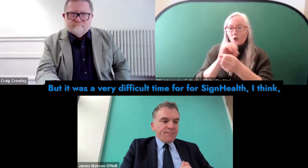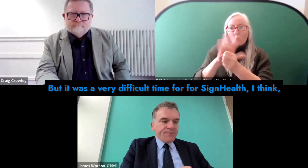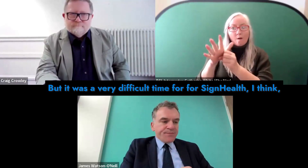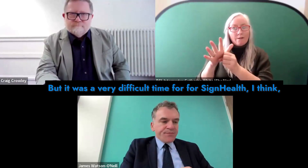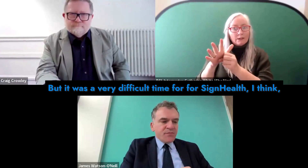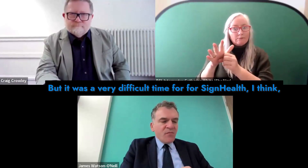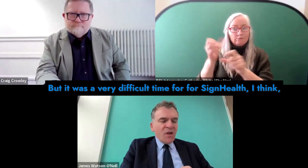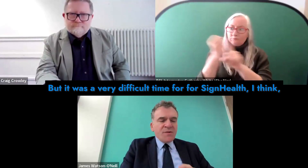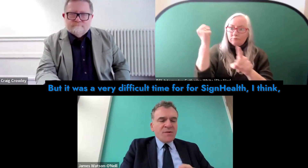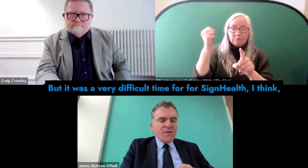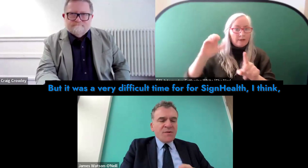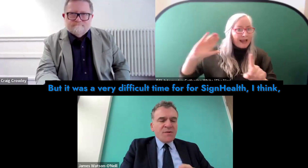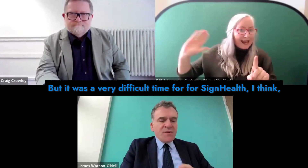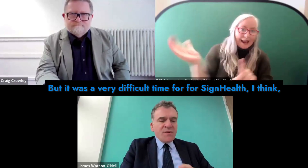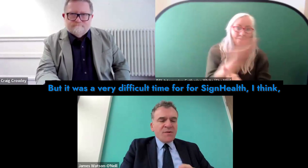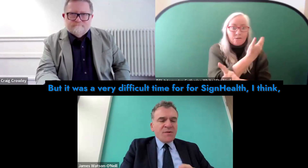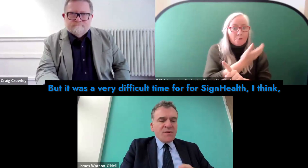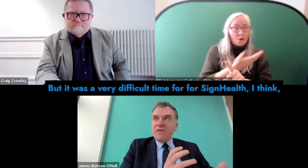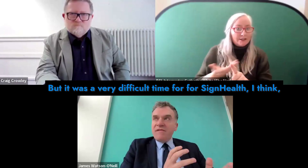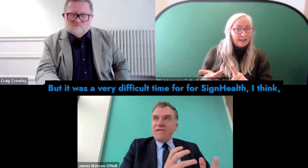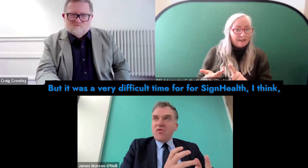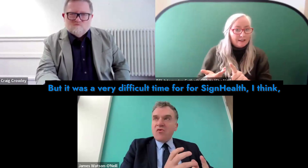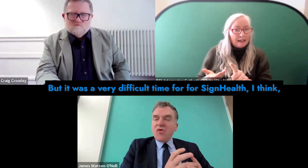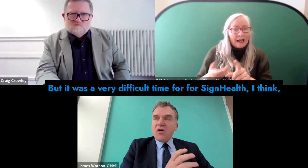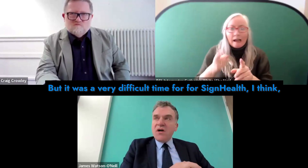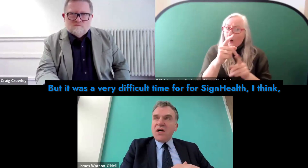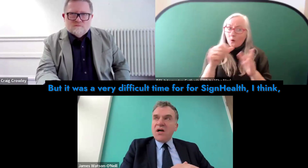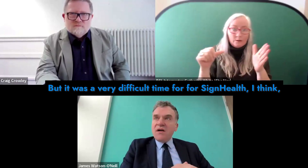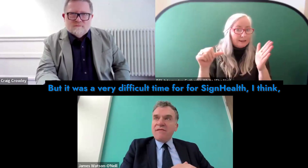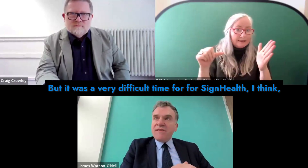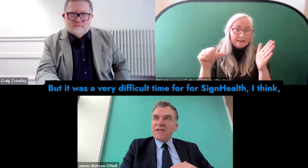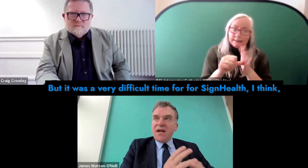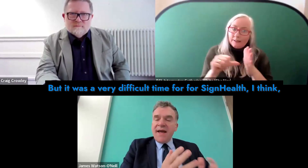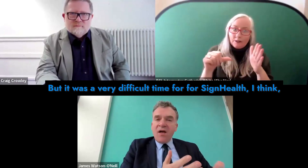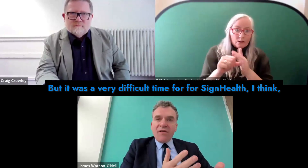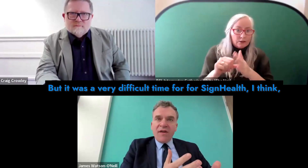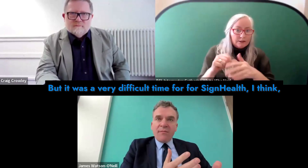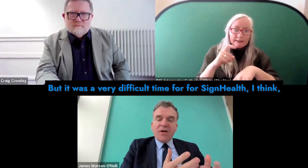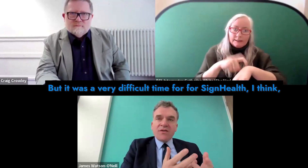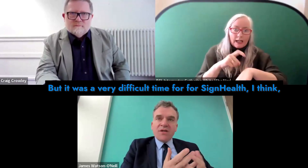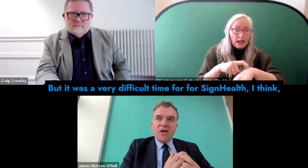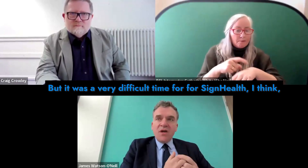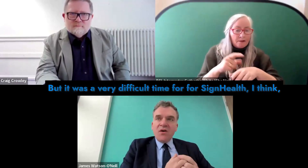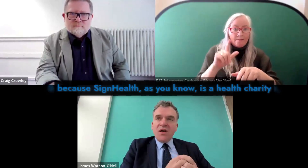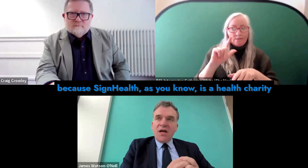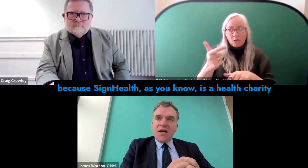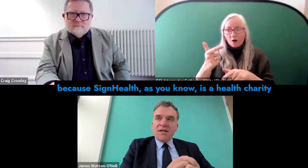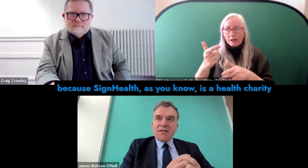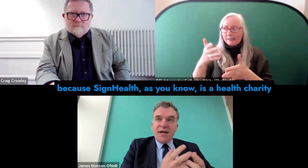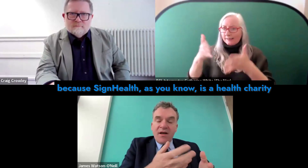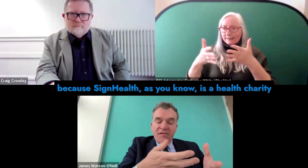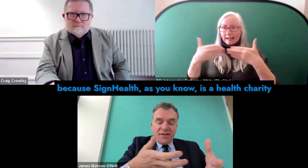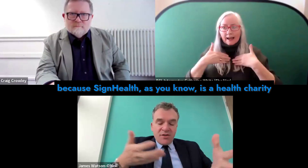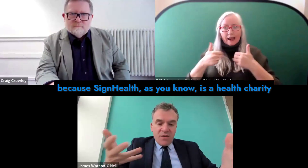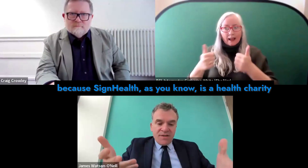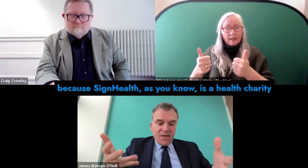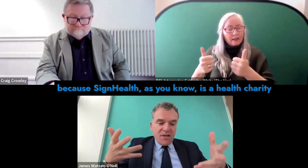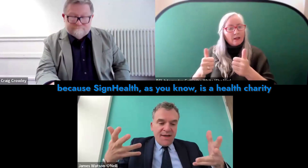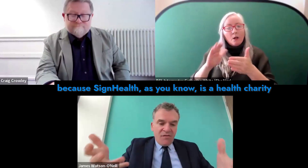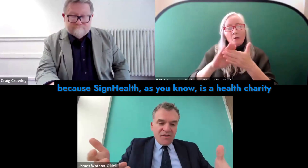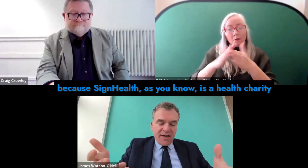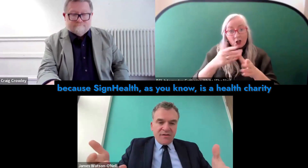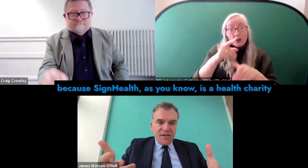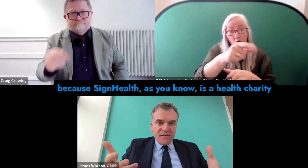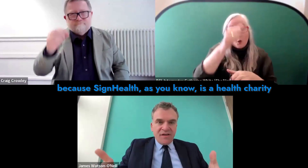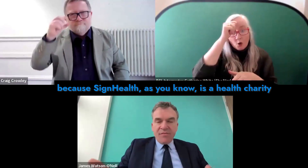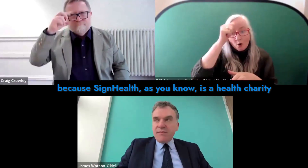but it was a very difficult time for Sign Health, I think, because Sign Health, as